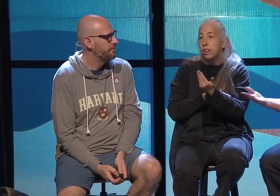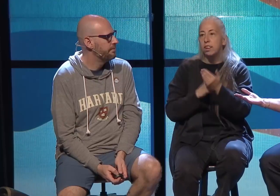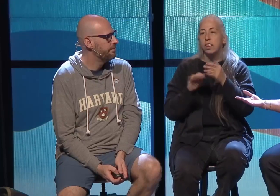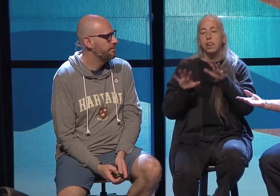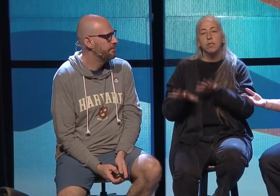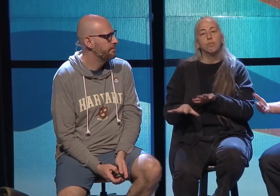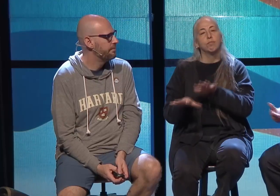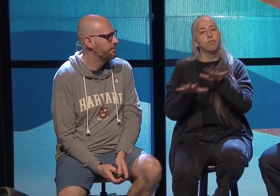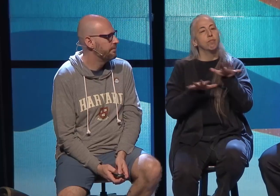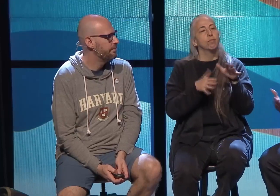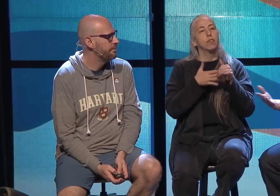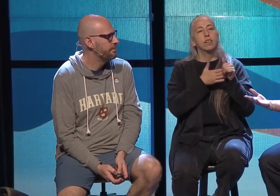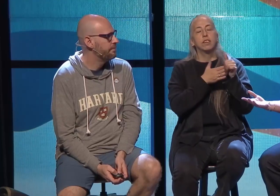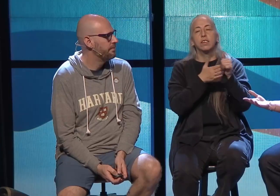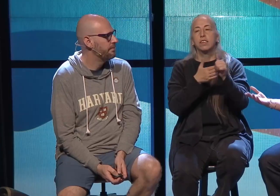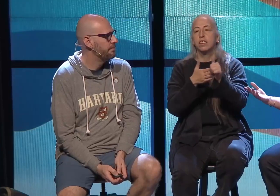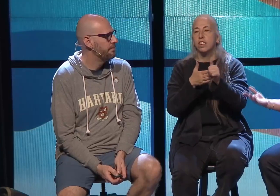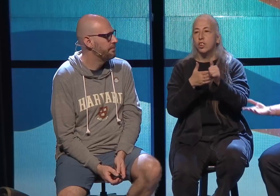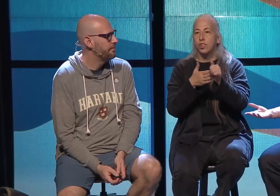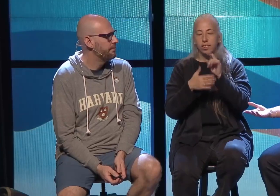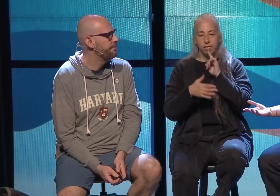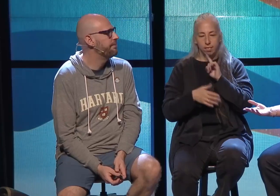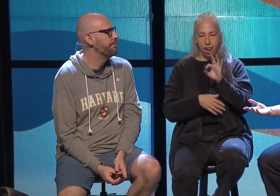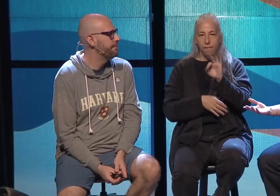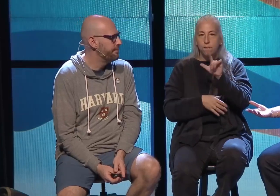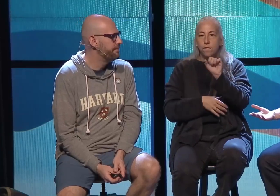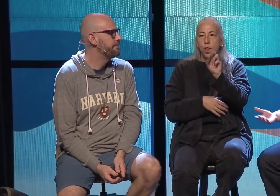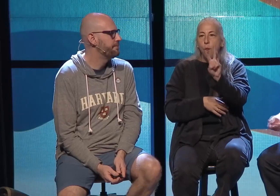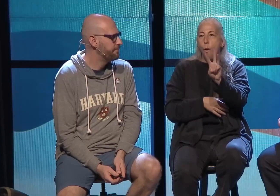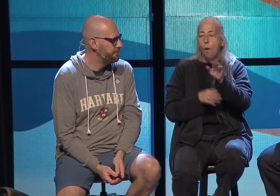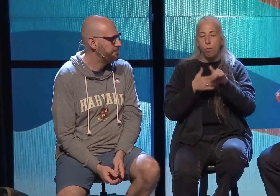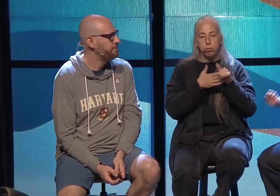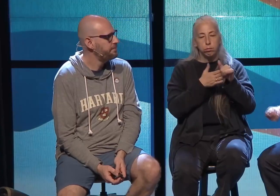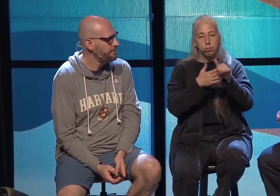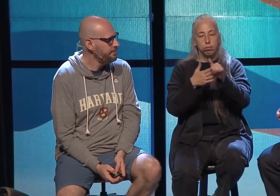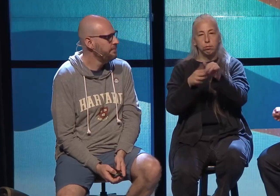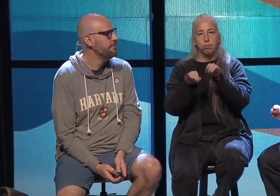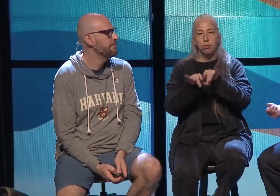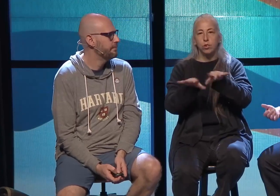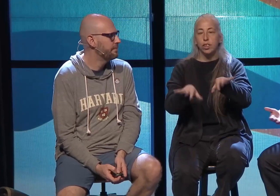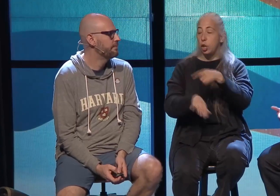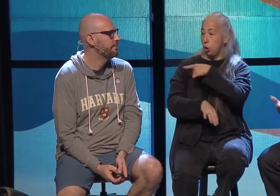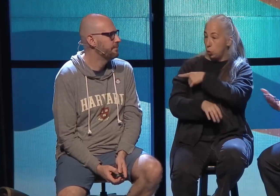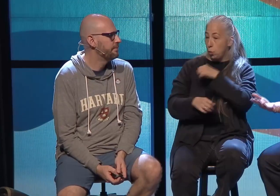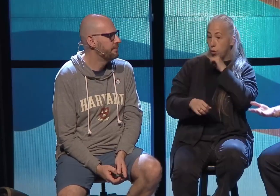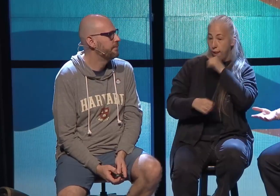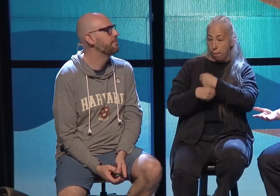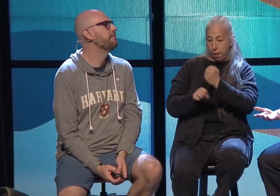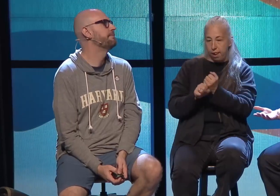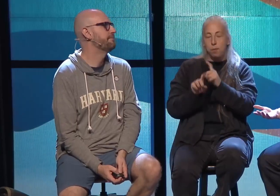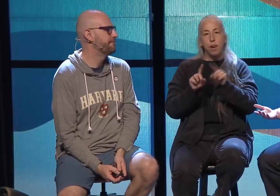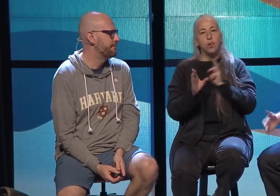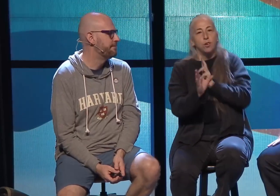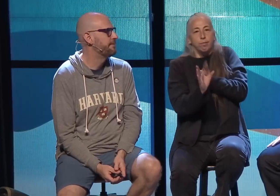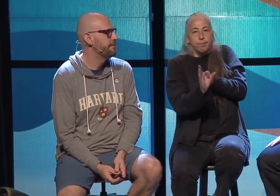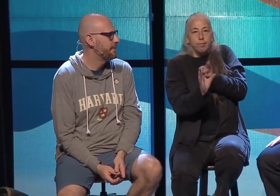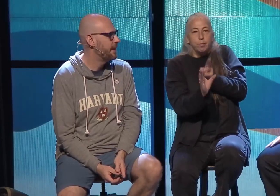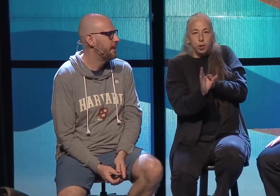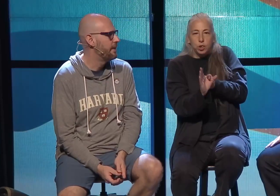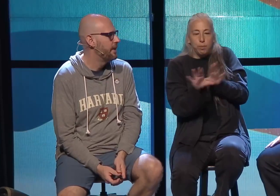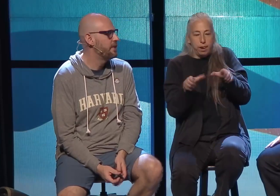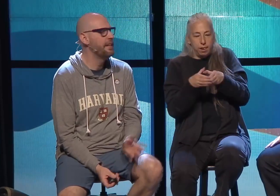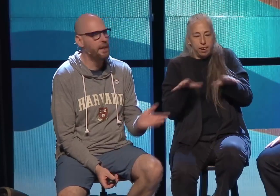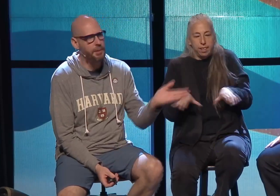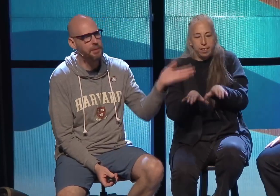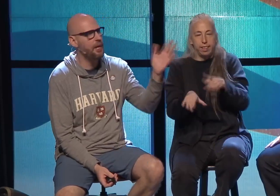a flow. You're participating in something bigger, right? You're not creating it, but you're participating in it.